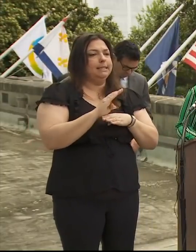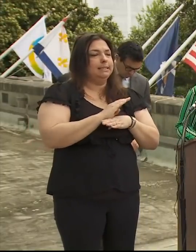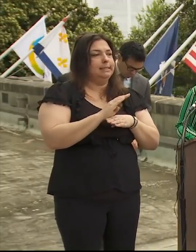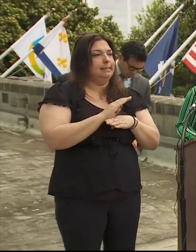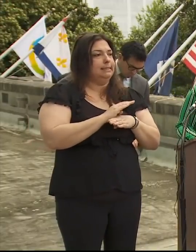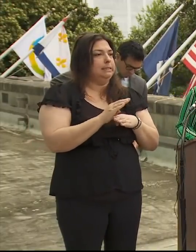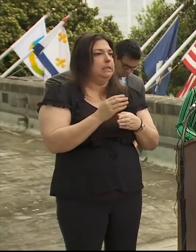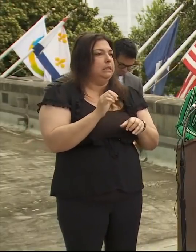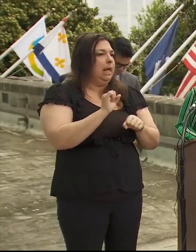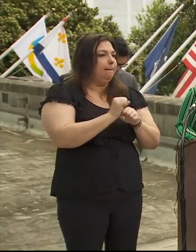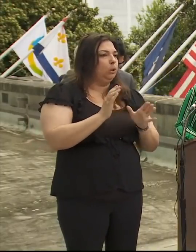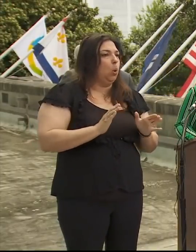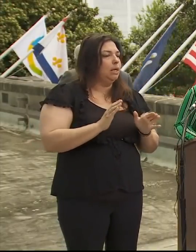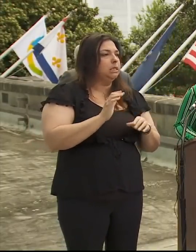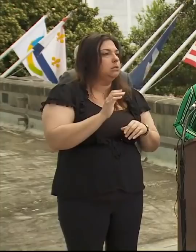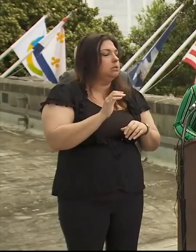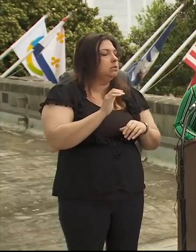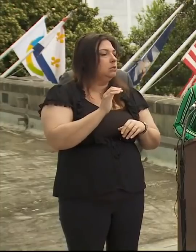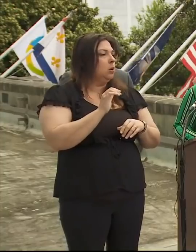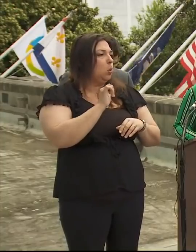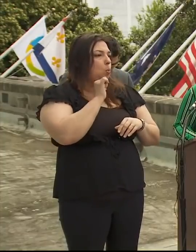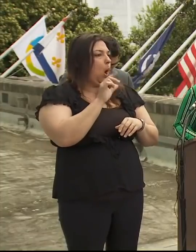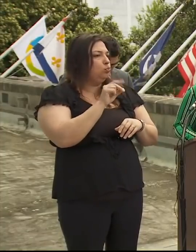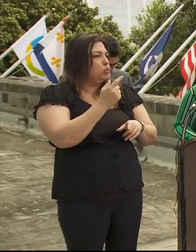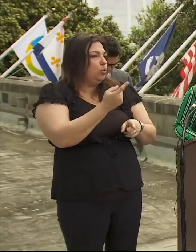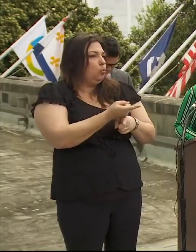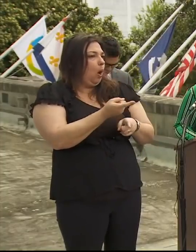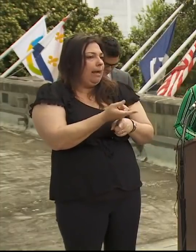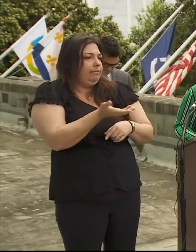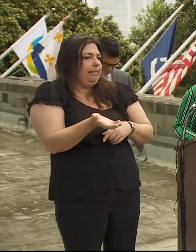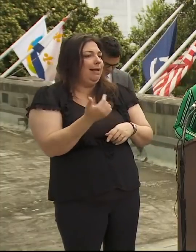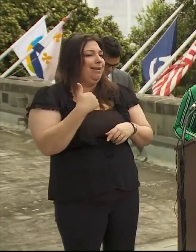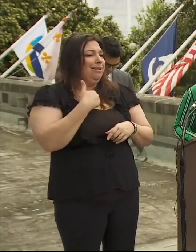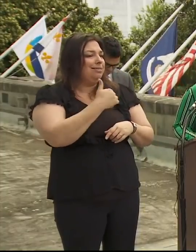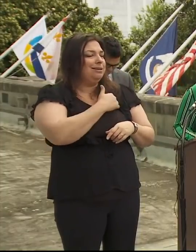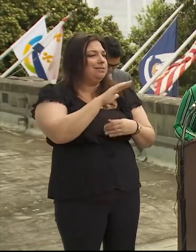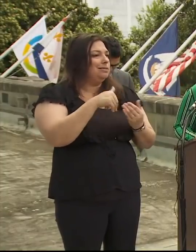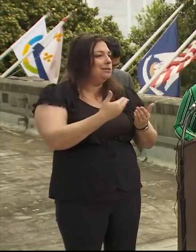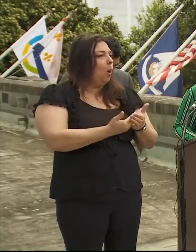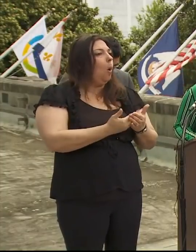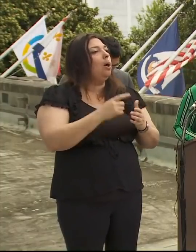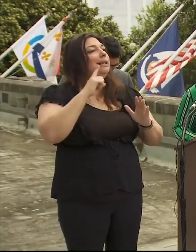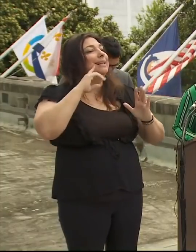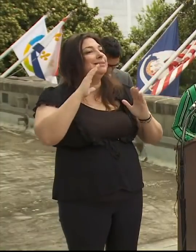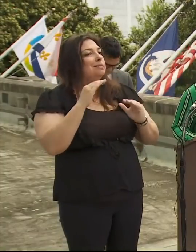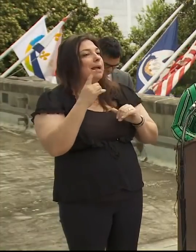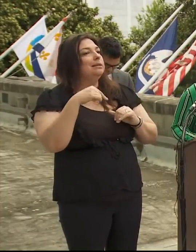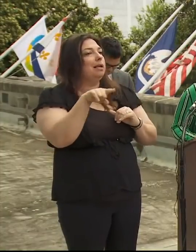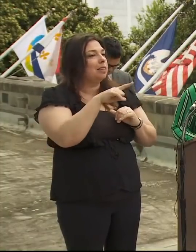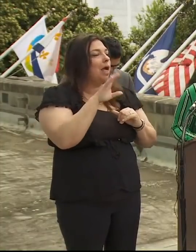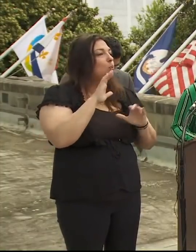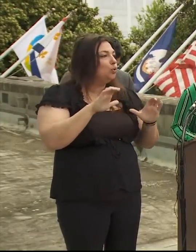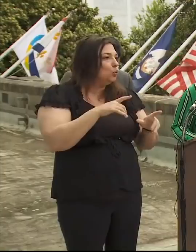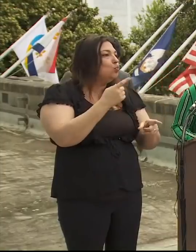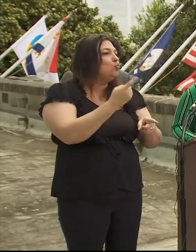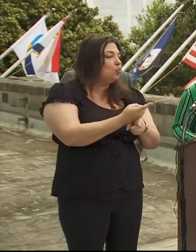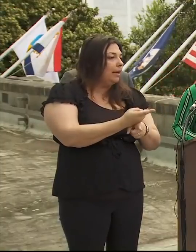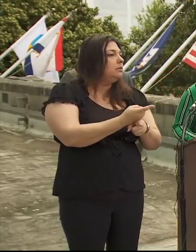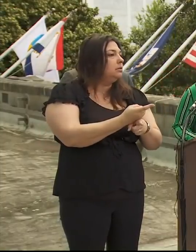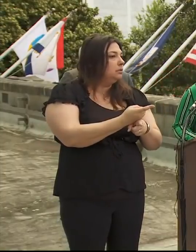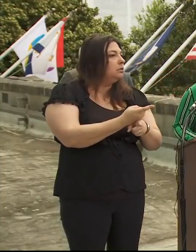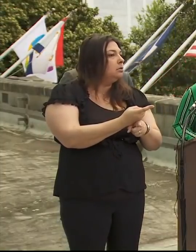our employers will not do the right thing. This is all with the expectation that they will do the right thing,